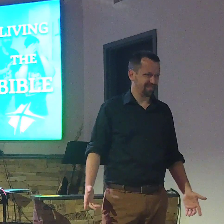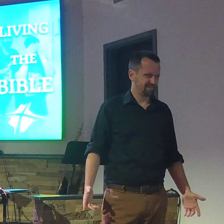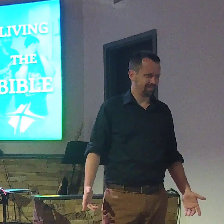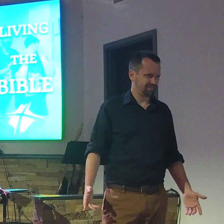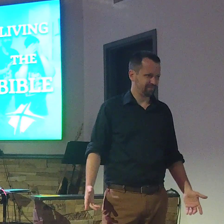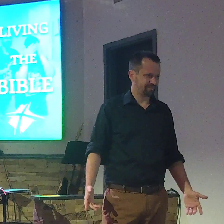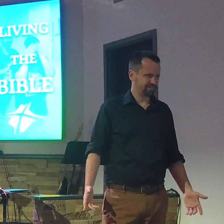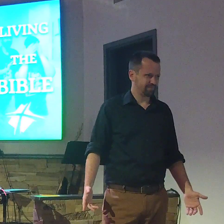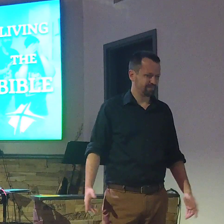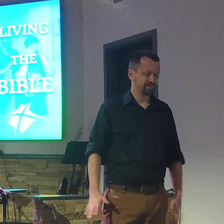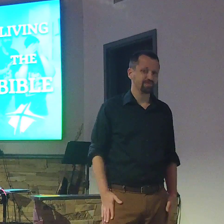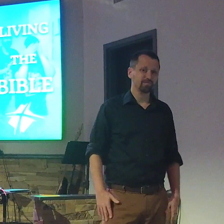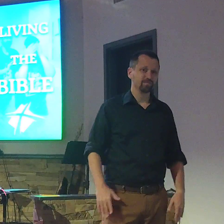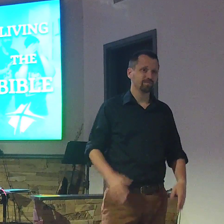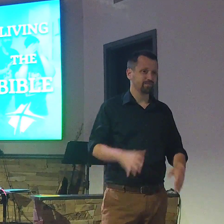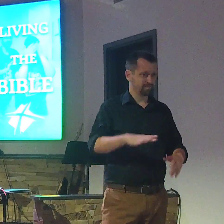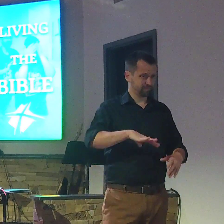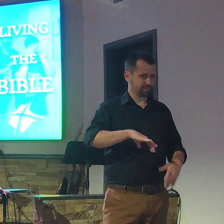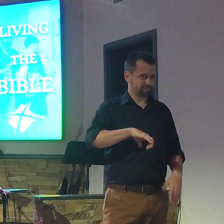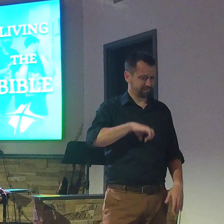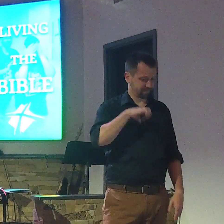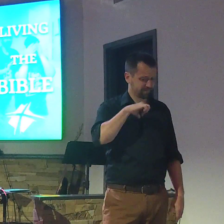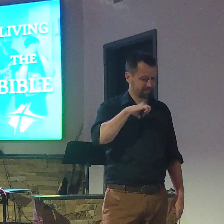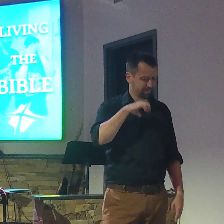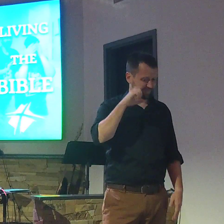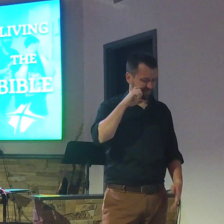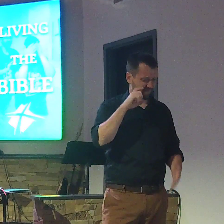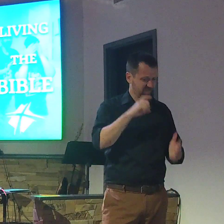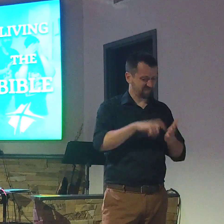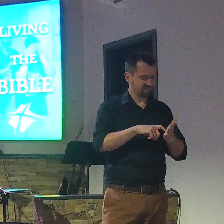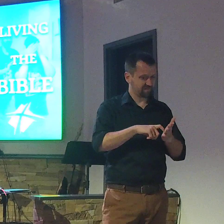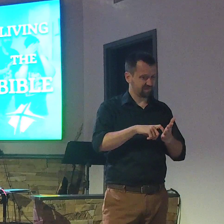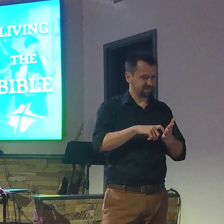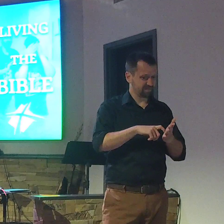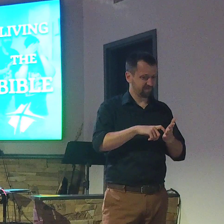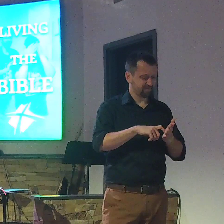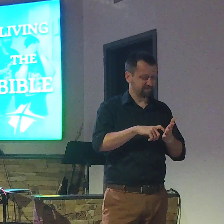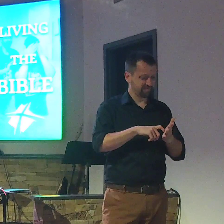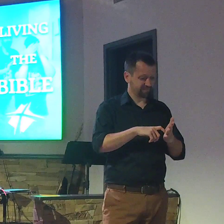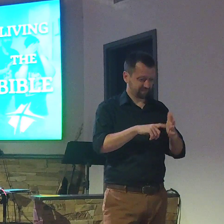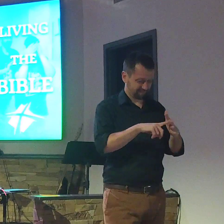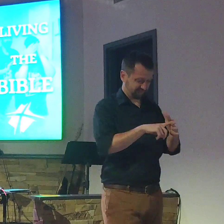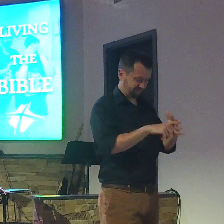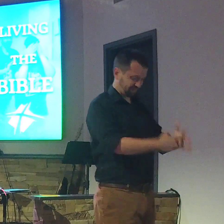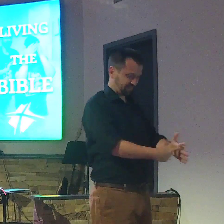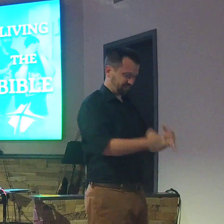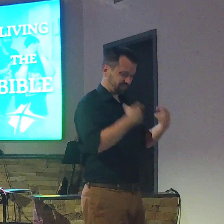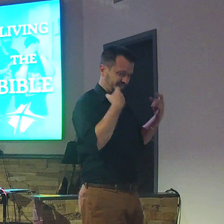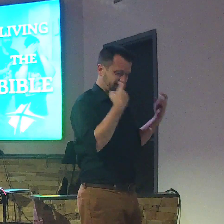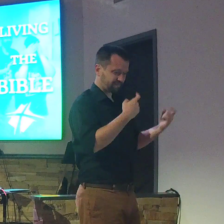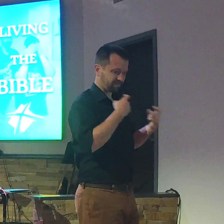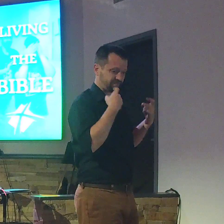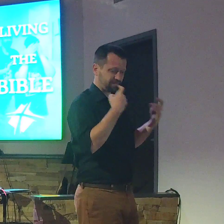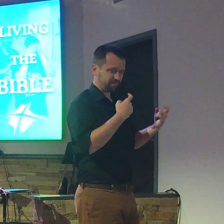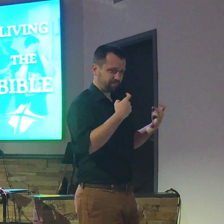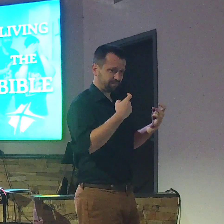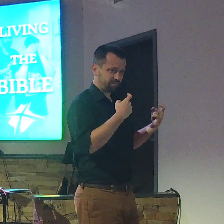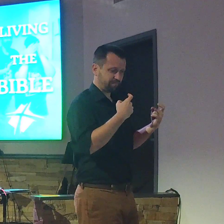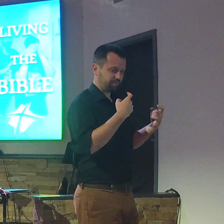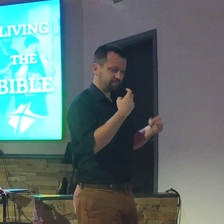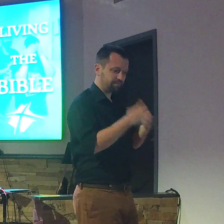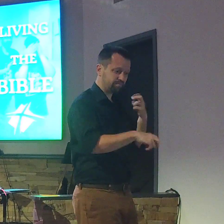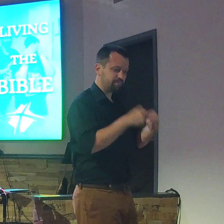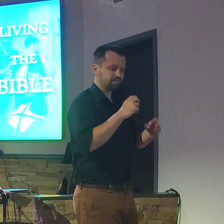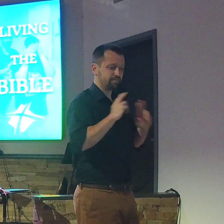But the problem is this, is that the pride, as we've seen, is at the heart of all sin and all of our problems in human